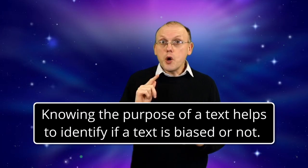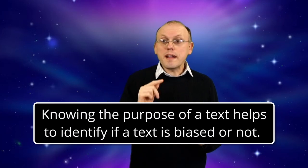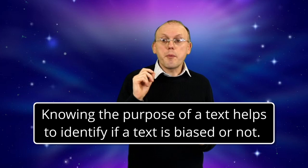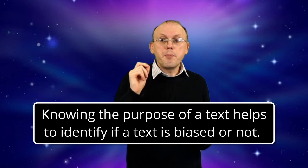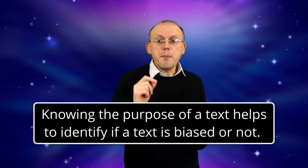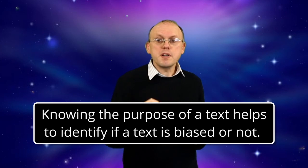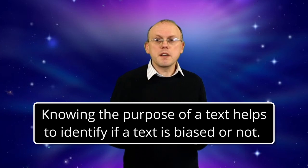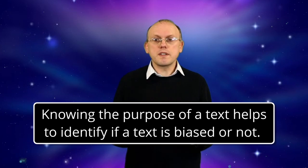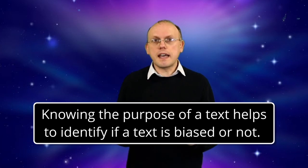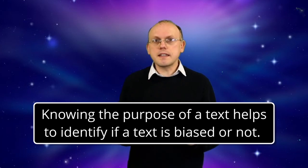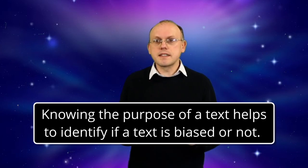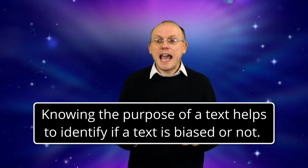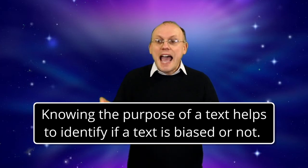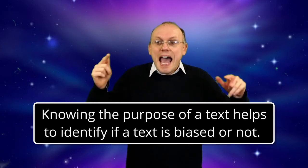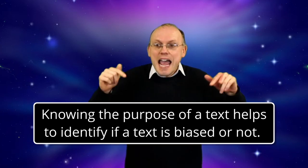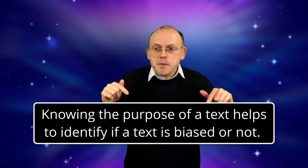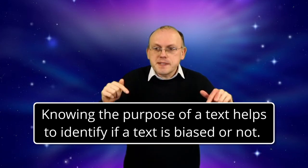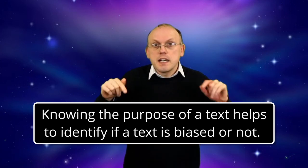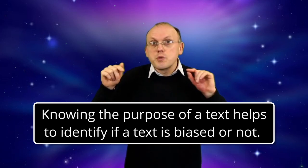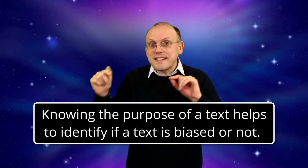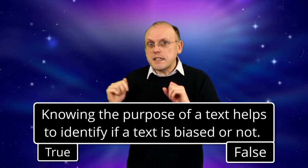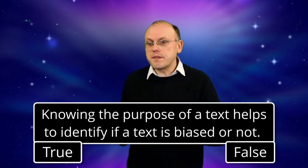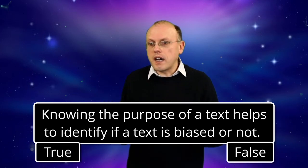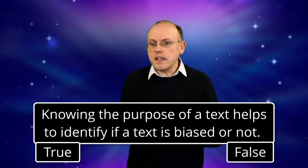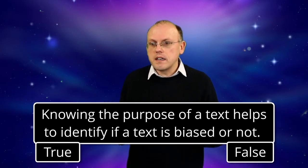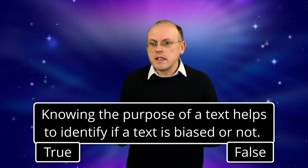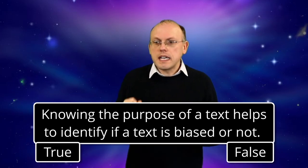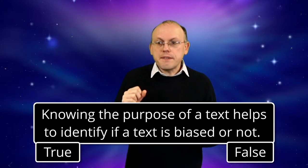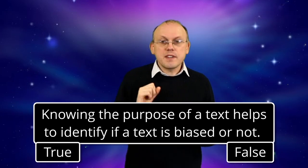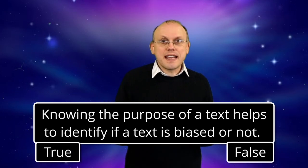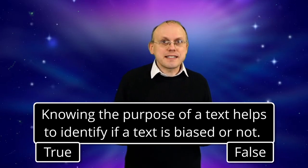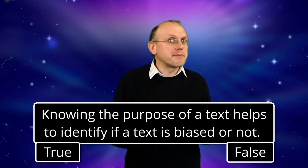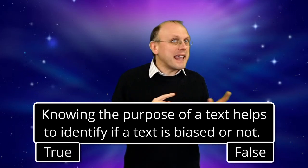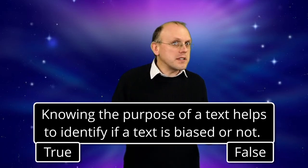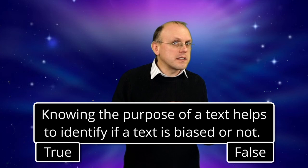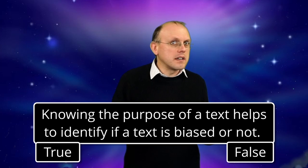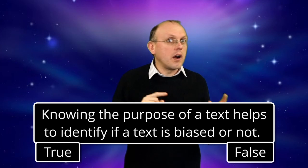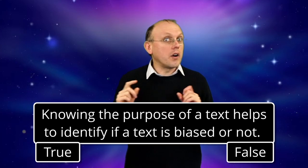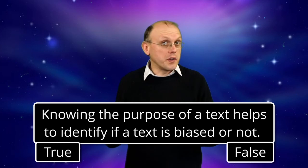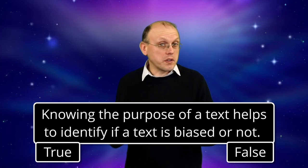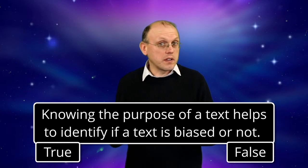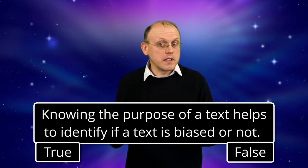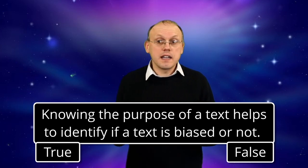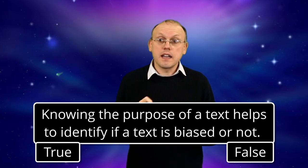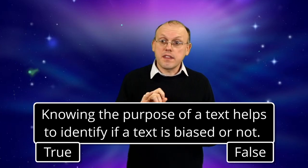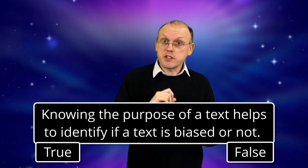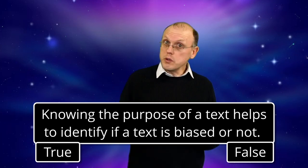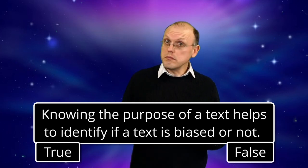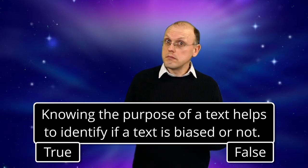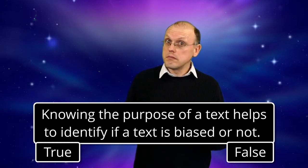the purpose of a text helps to identify if a text is biased or not. Is that true